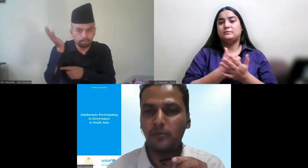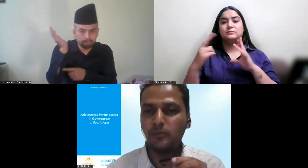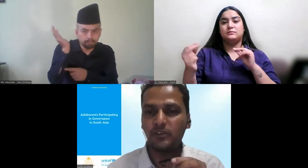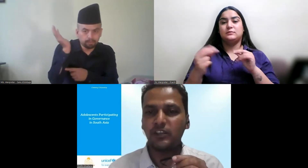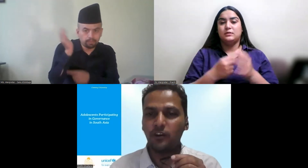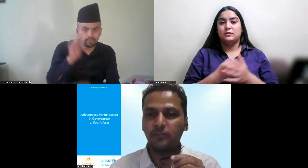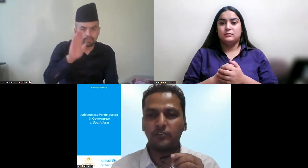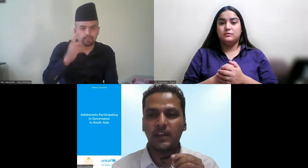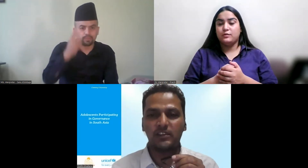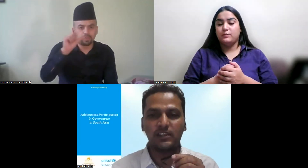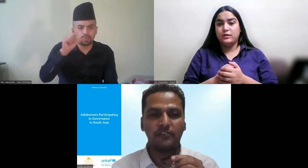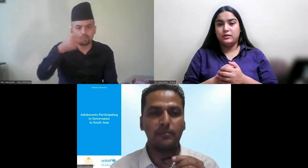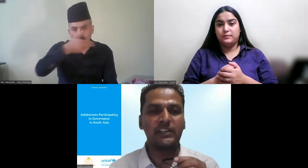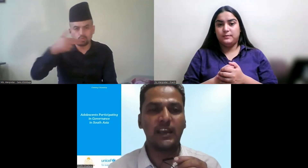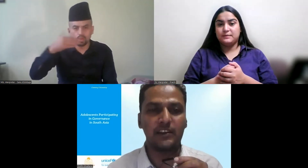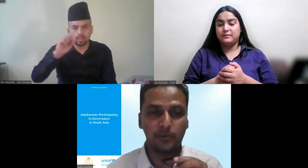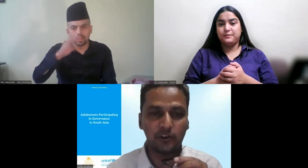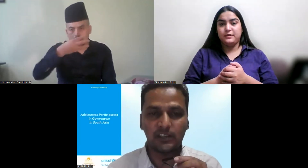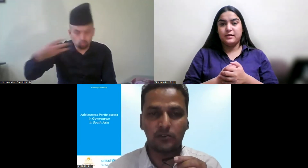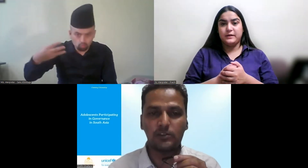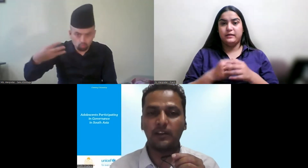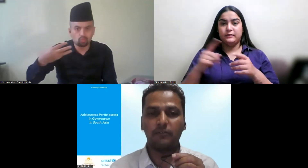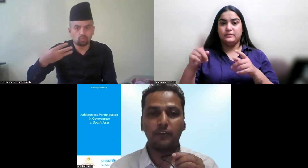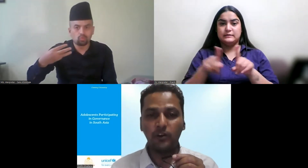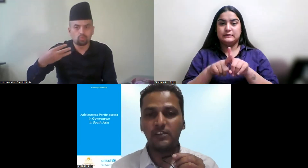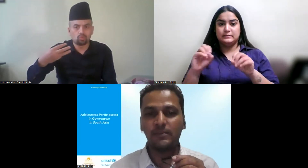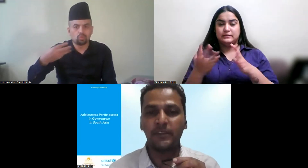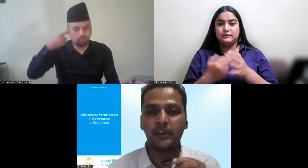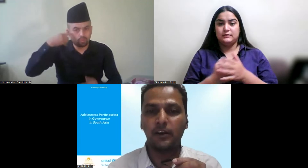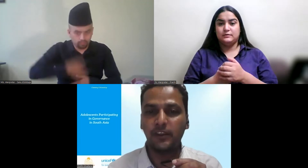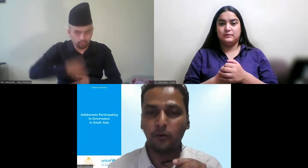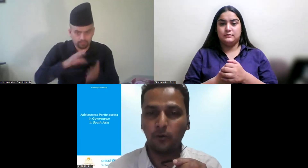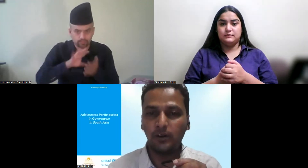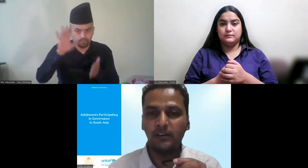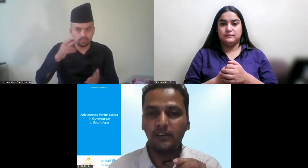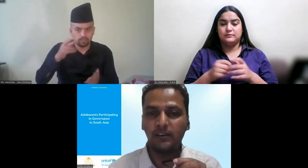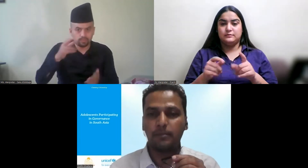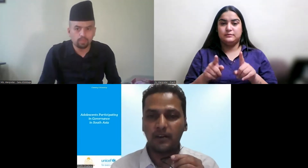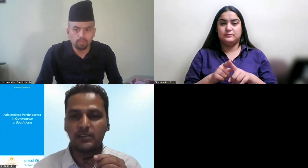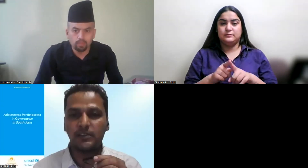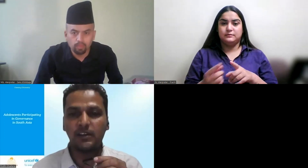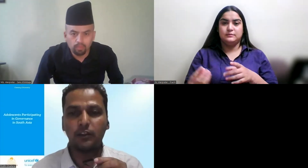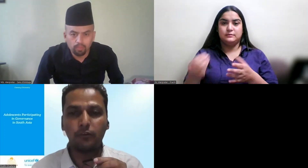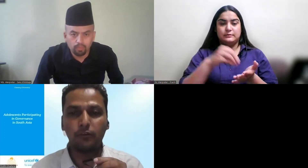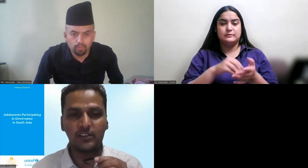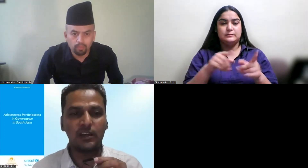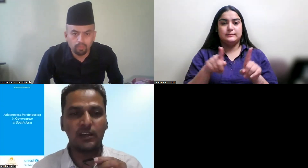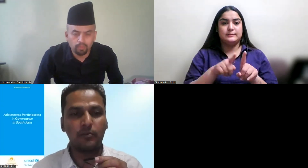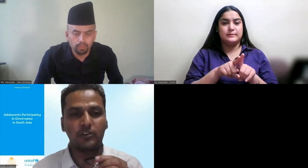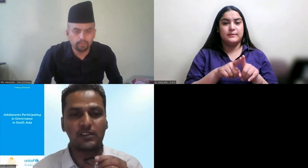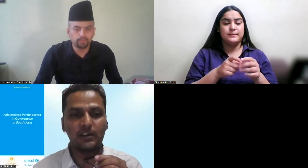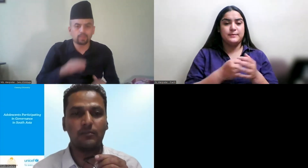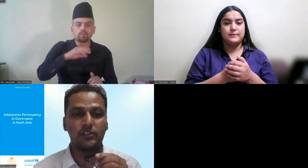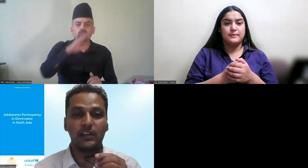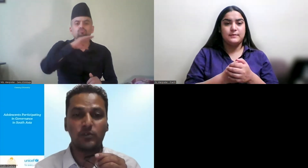Chencho Lamo, CEO of the Bhutan Center for Media and Democracy, to speak a few words on their role in the participatory youth policy review